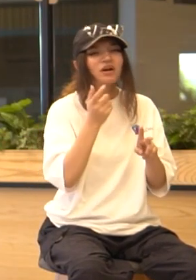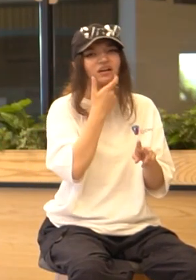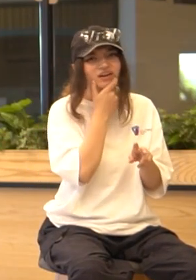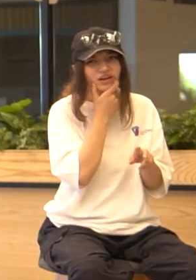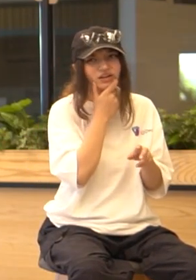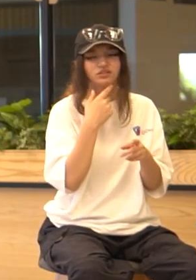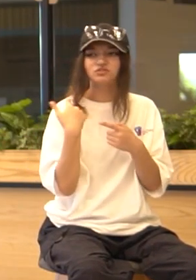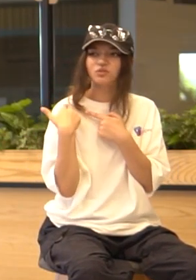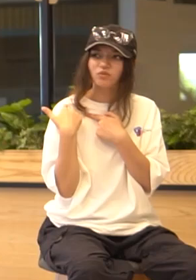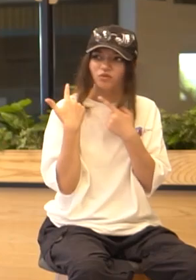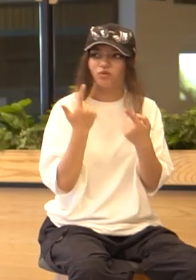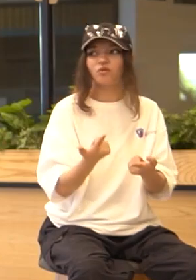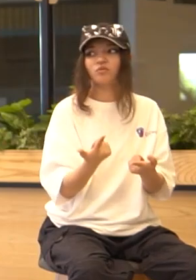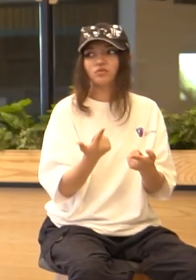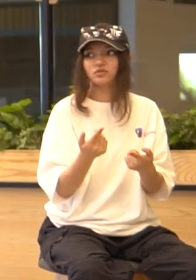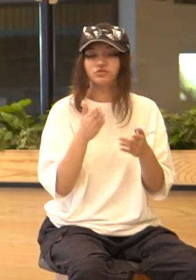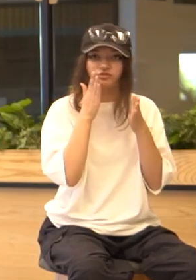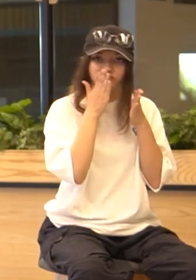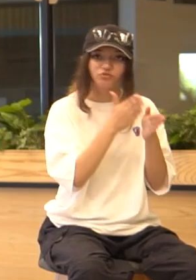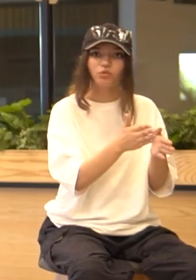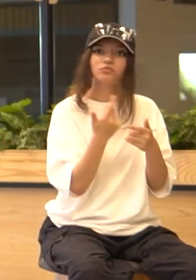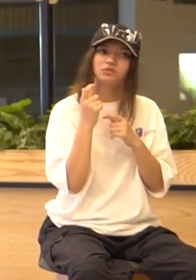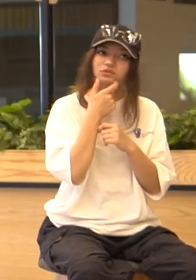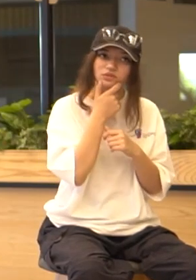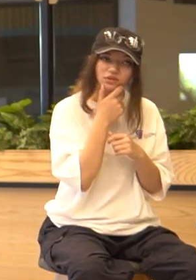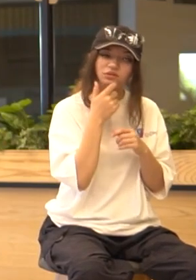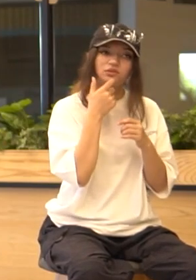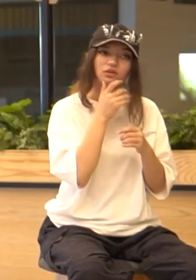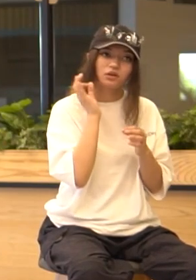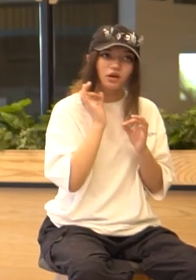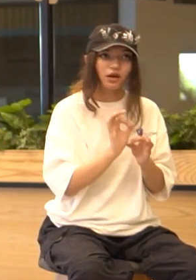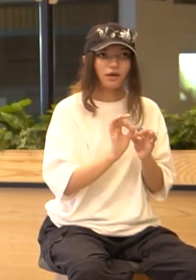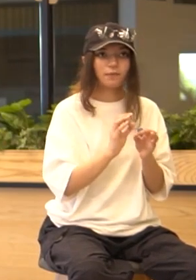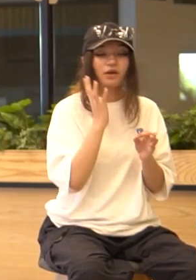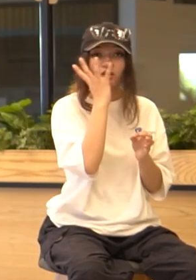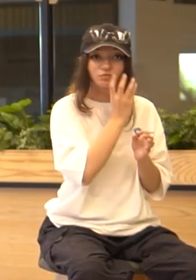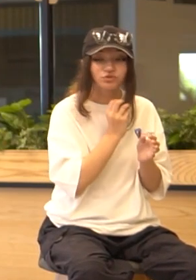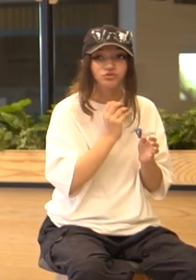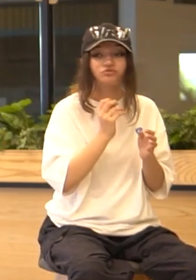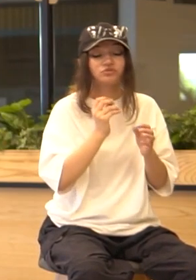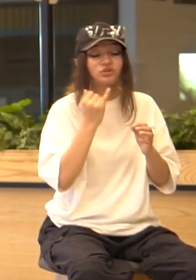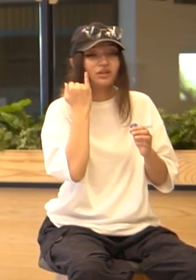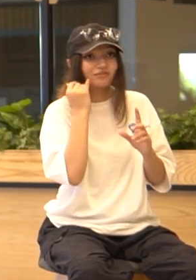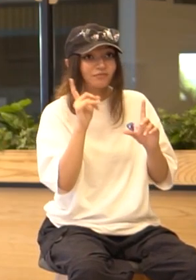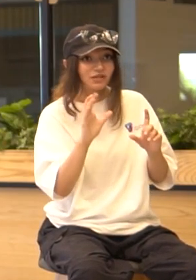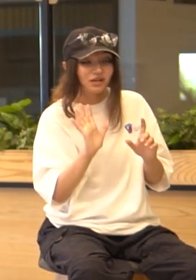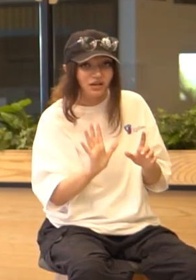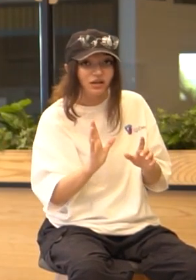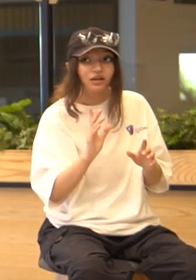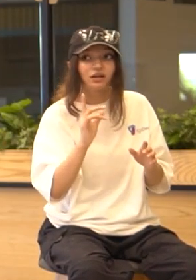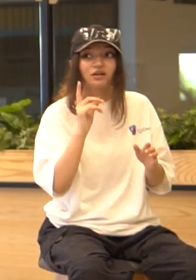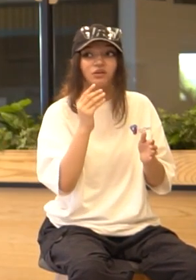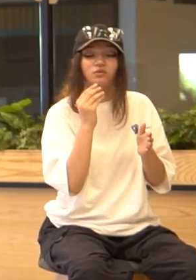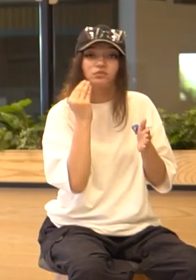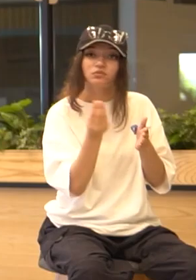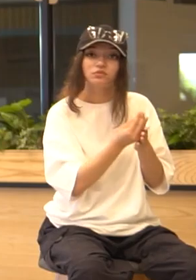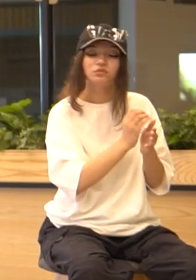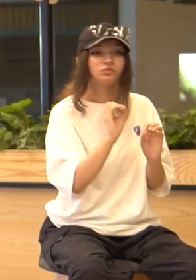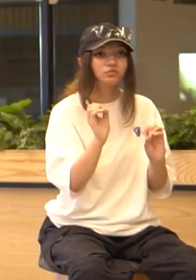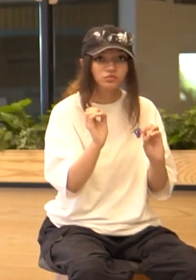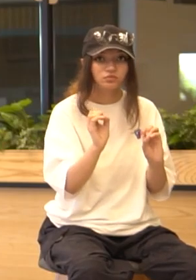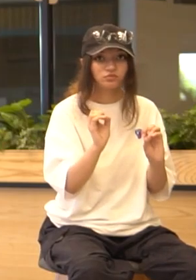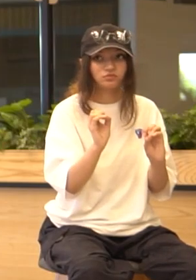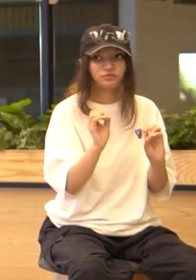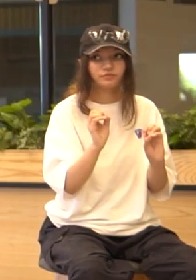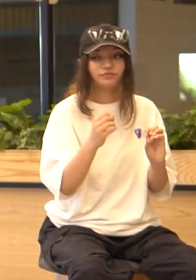did not use it or practice it in our projects, which was very odd for me. And it just kept me thinking,